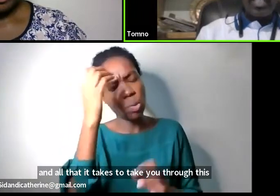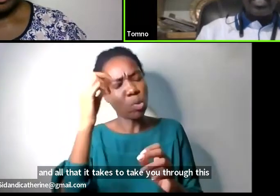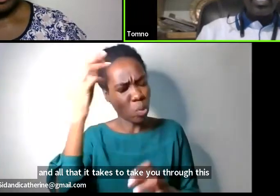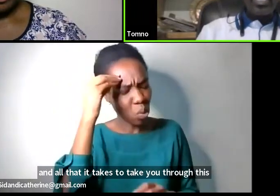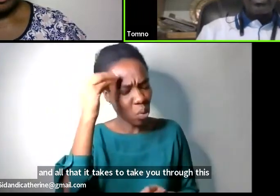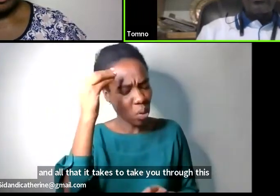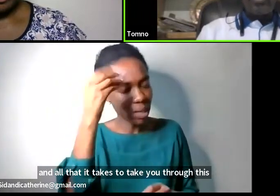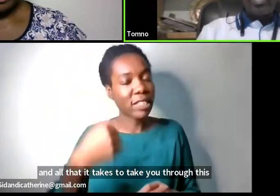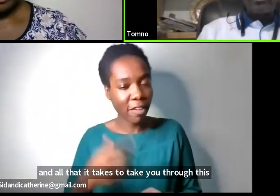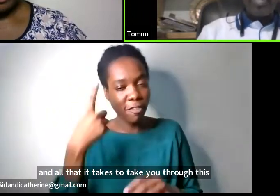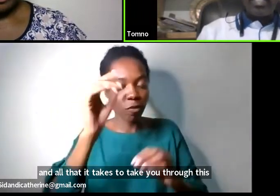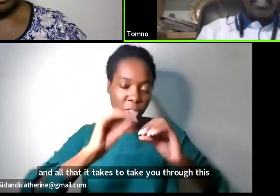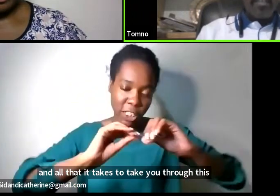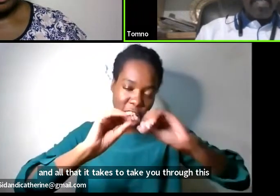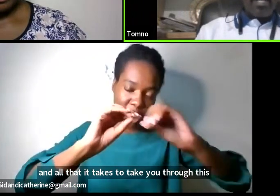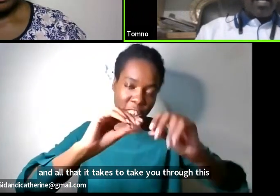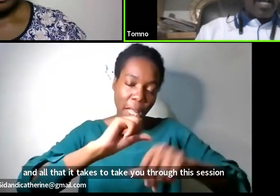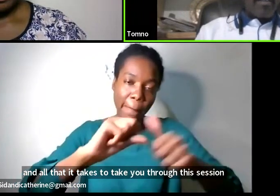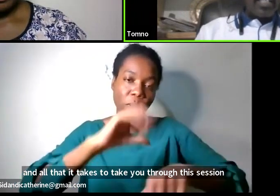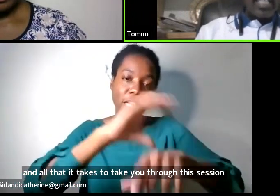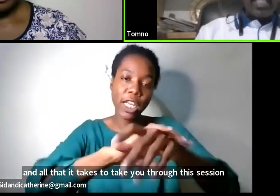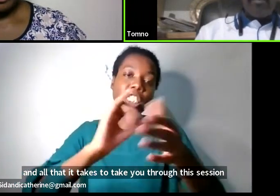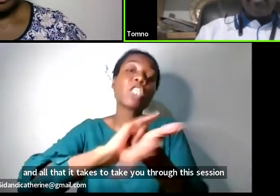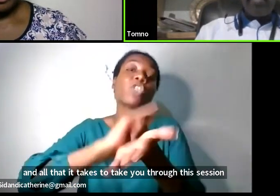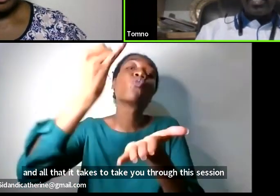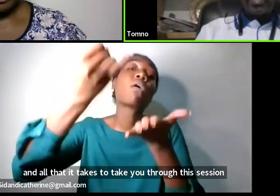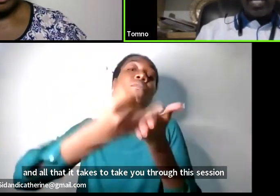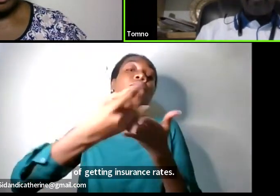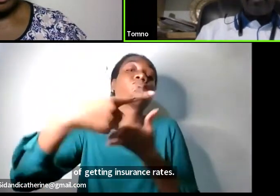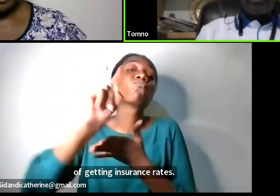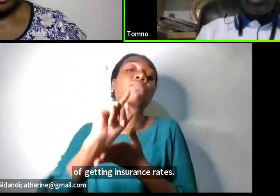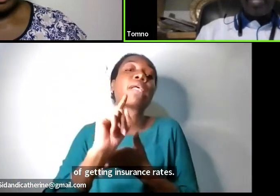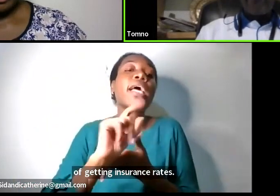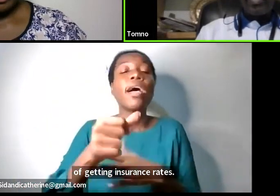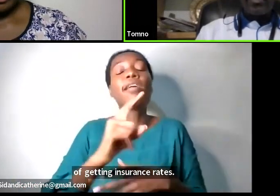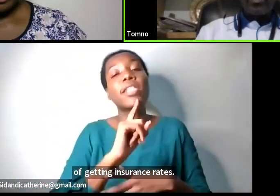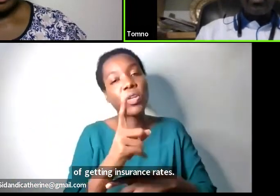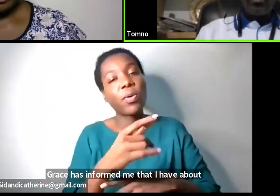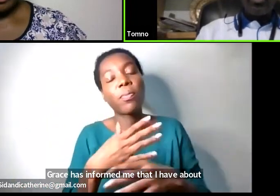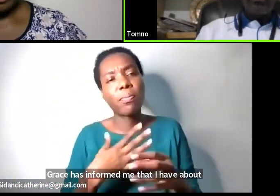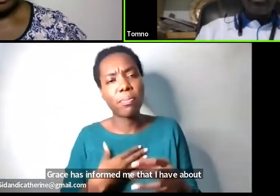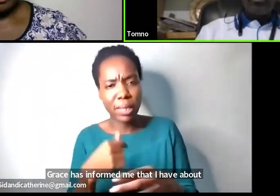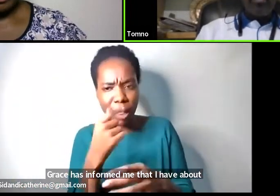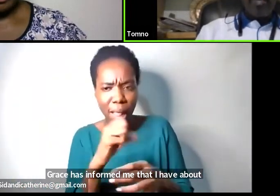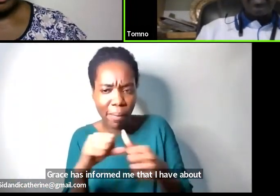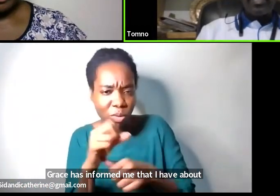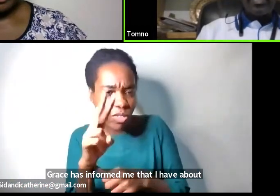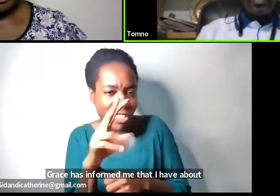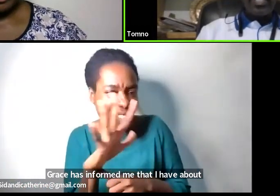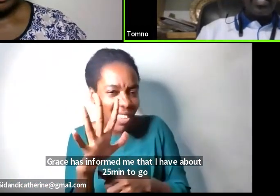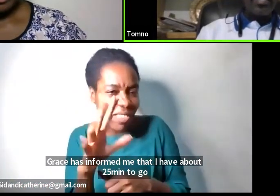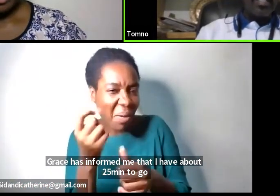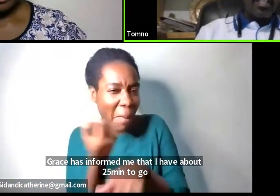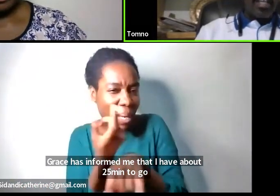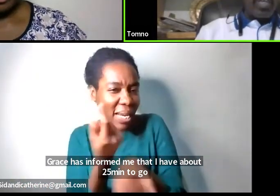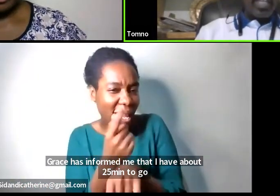of getting insurance right. Grace has informed me that I have about 25 minutes to go through my